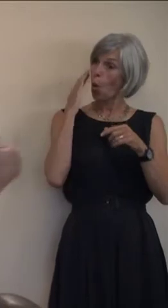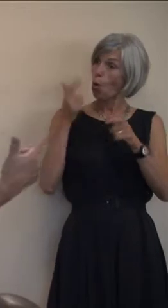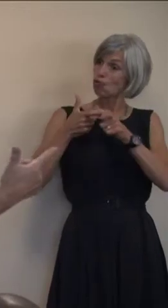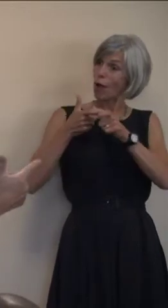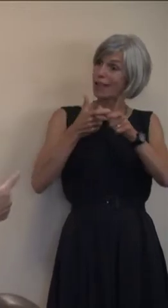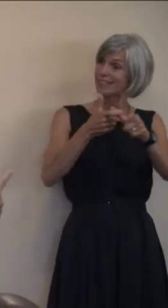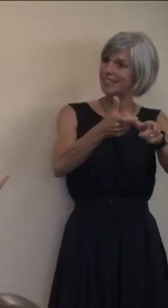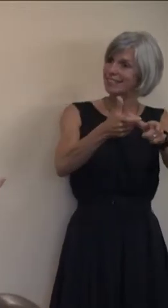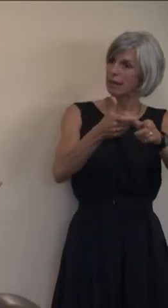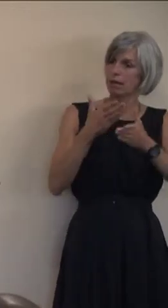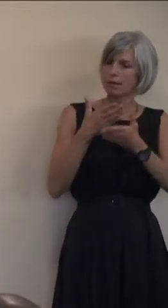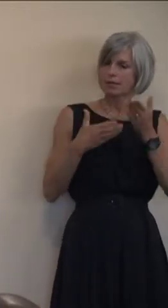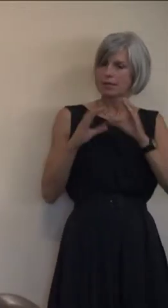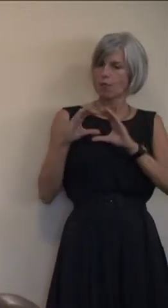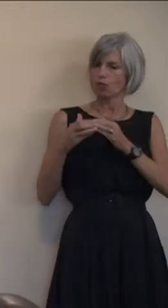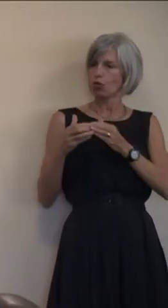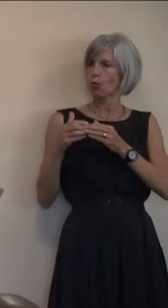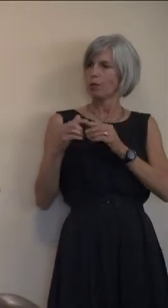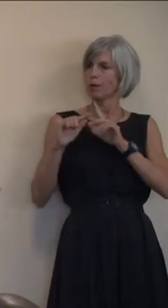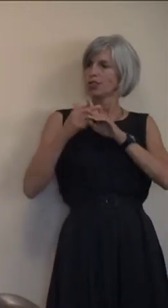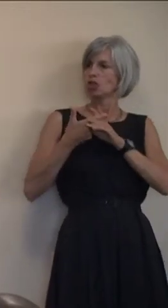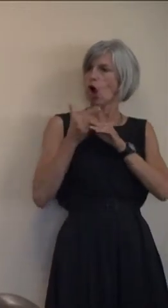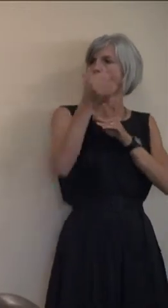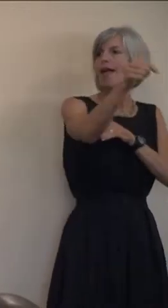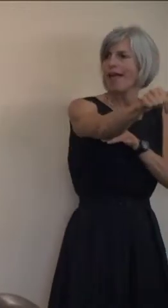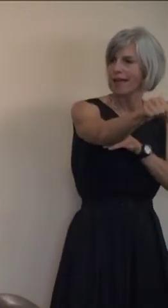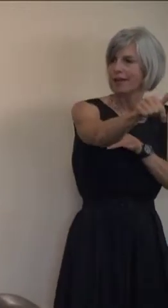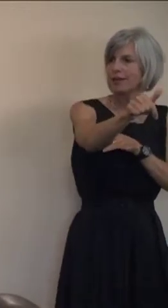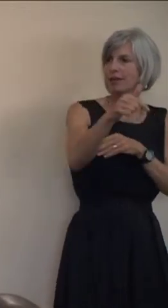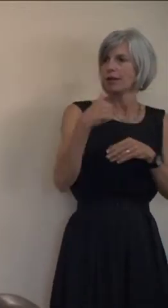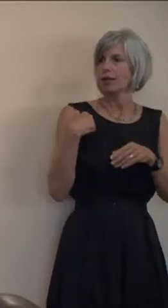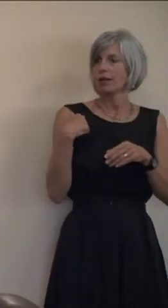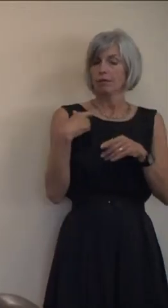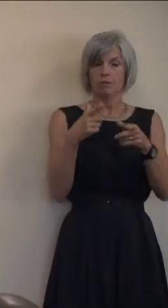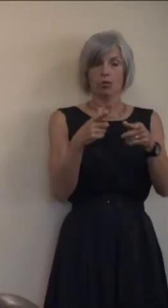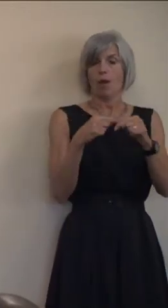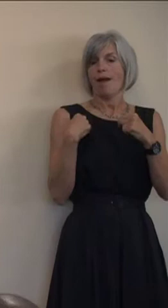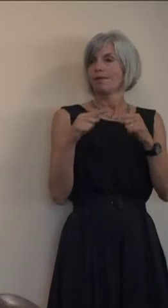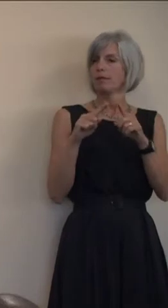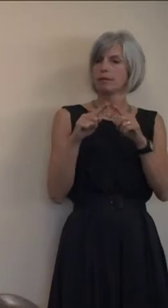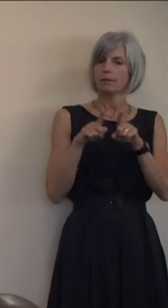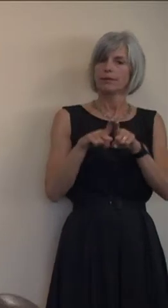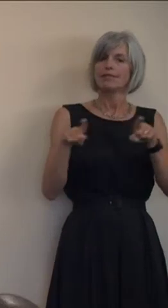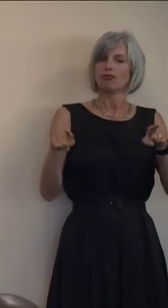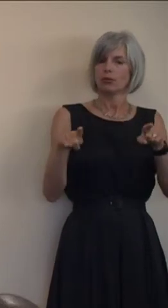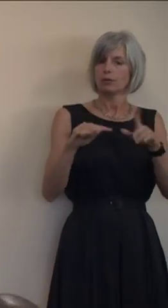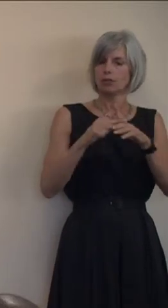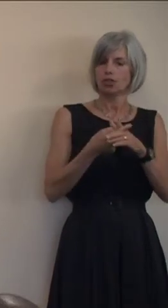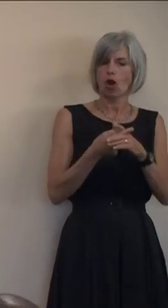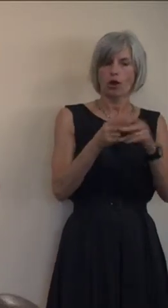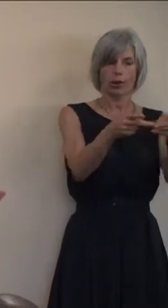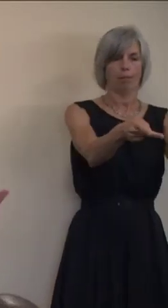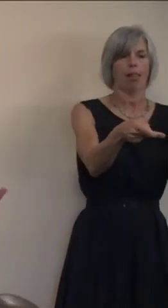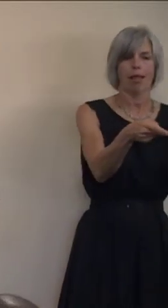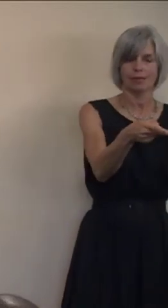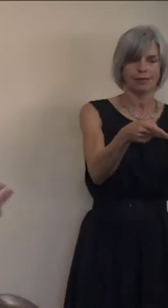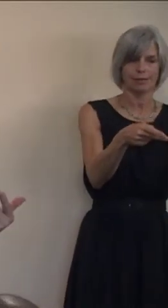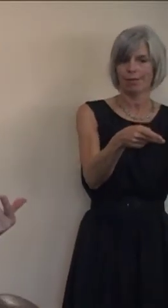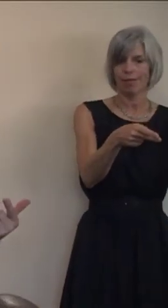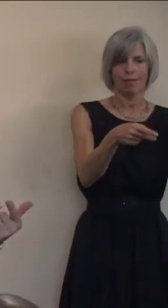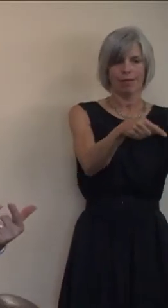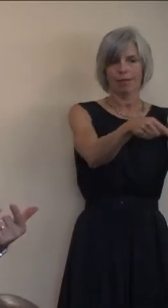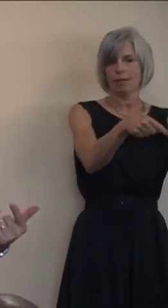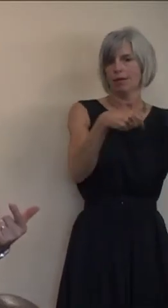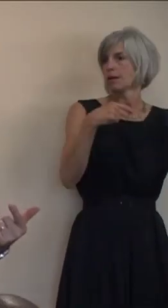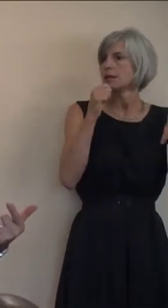And that's an indication of that. You know, different starting point. You start off with a different wealth level that has nothing to do with your